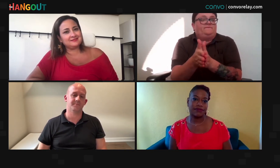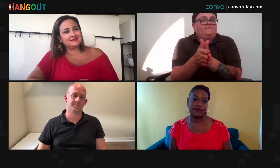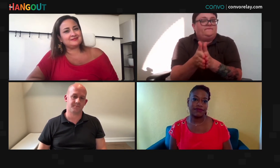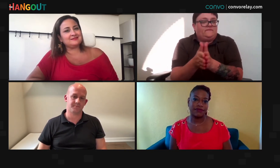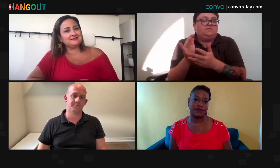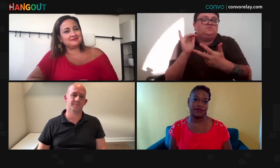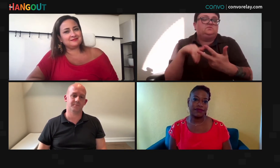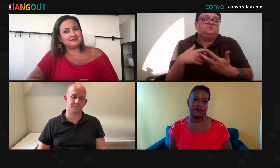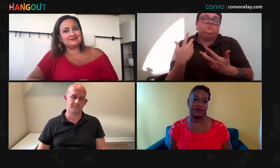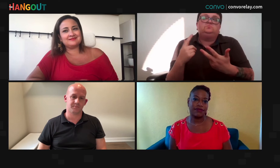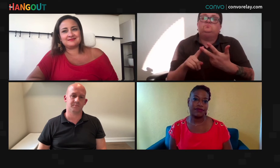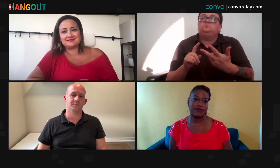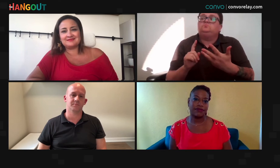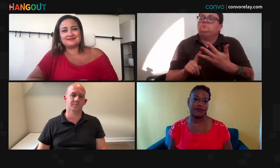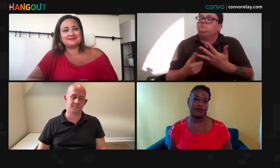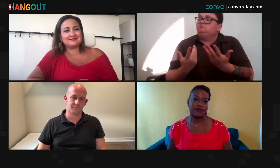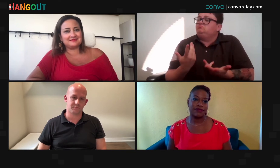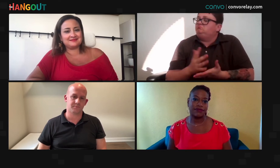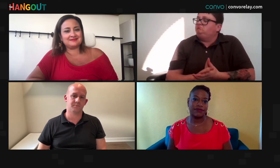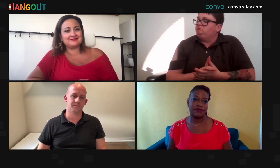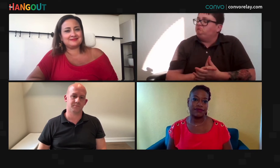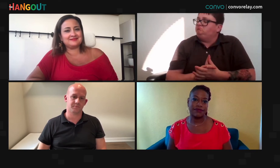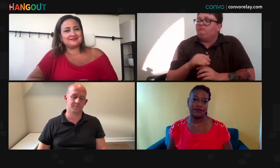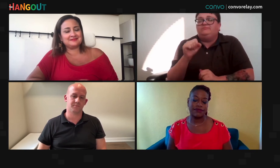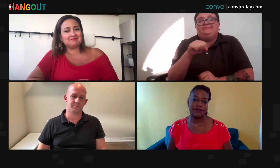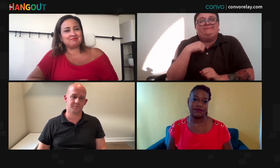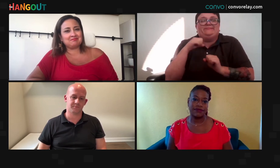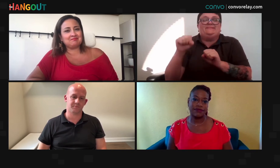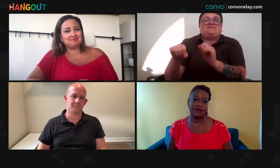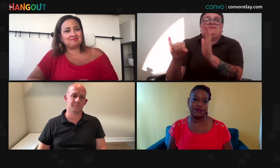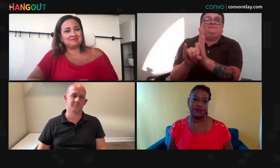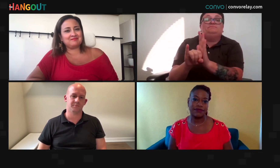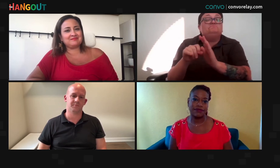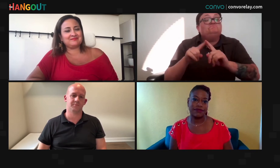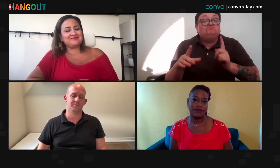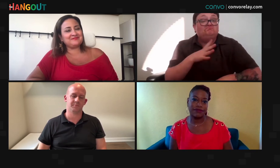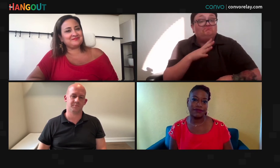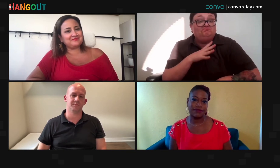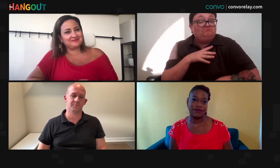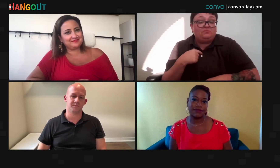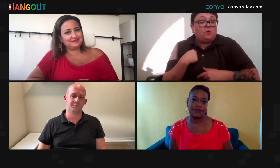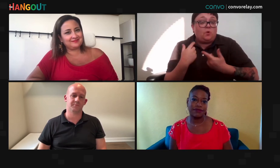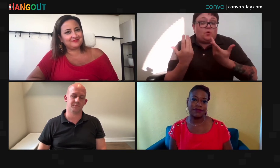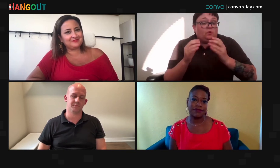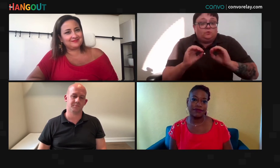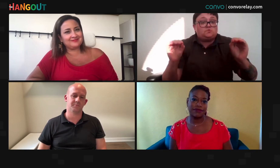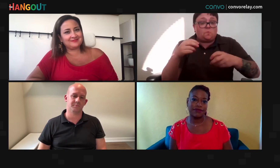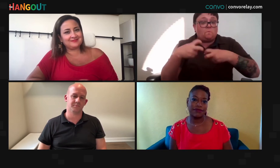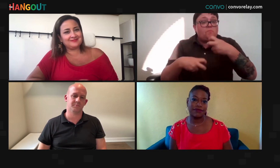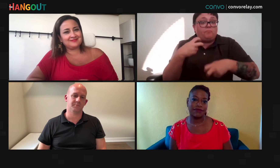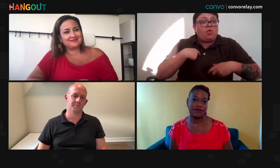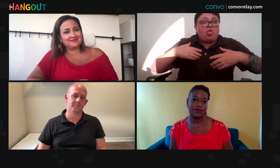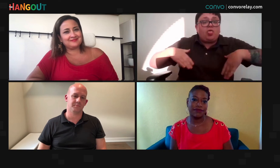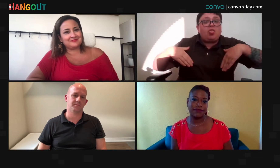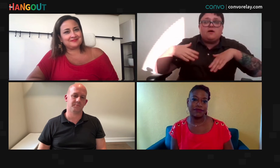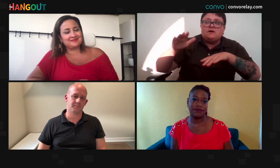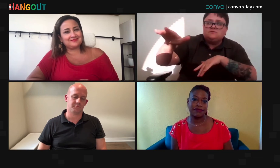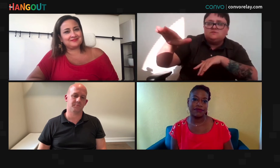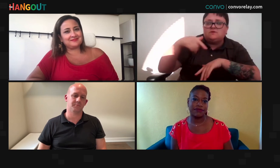encourage and invoke change and encourage motivation to happen within the person. So I could definitely identify what